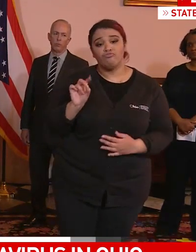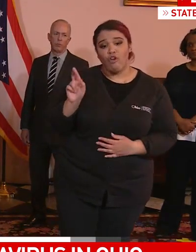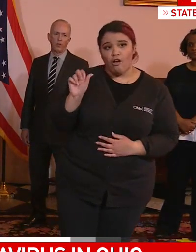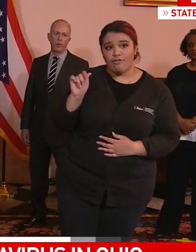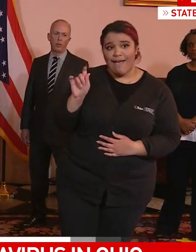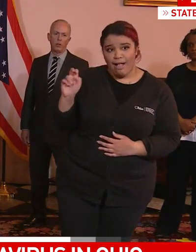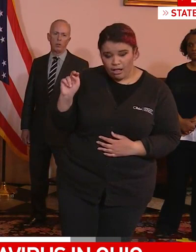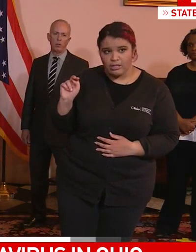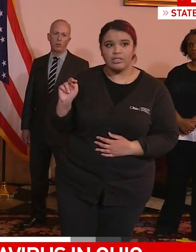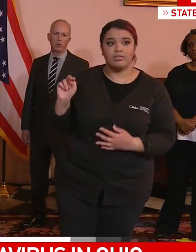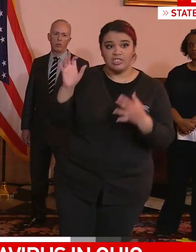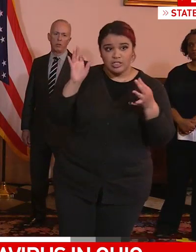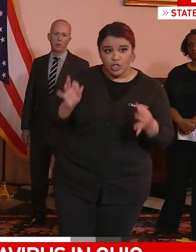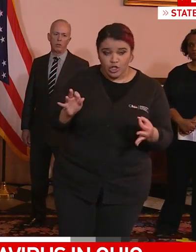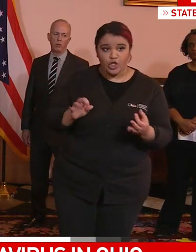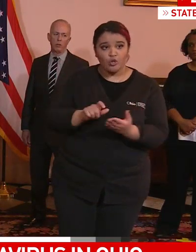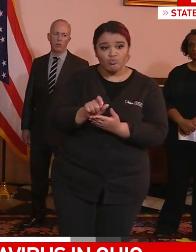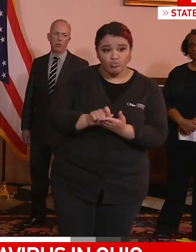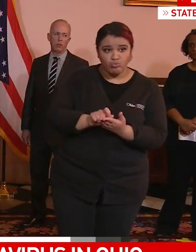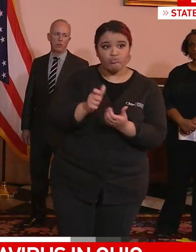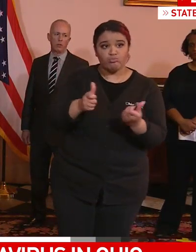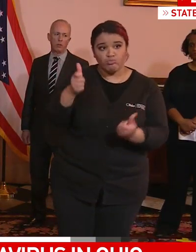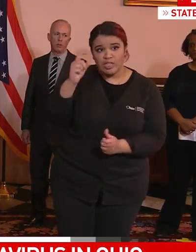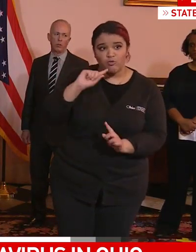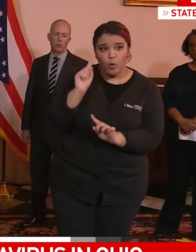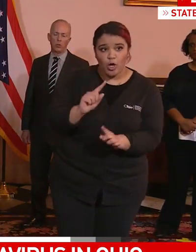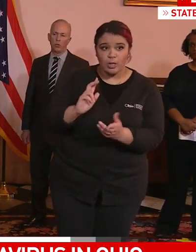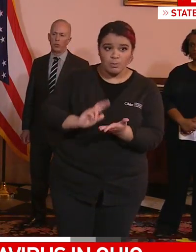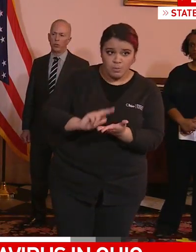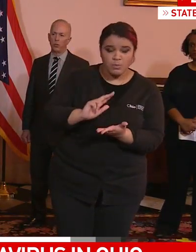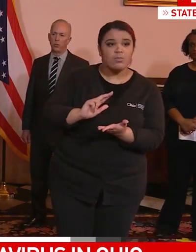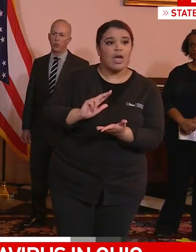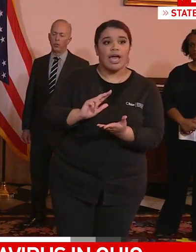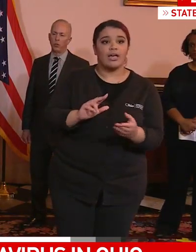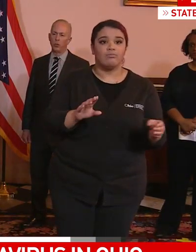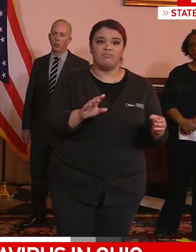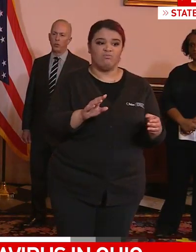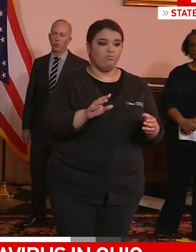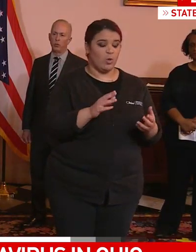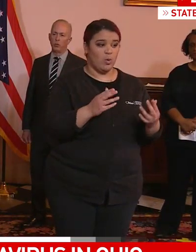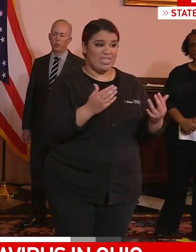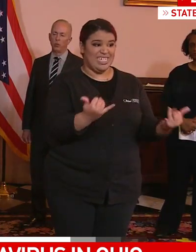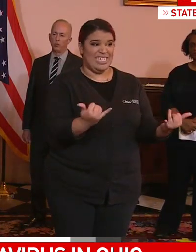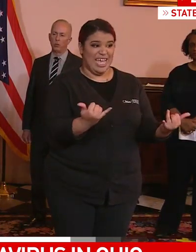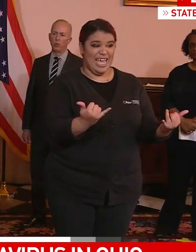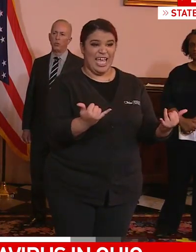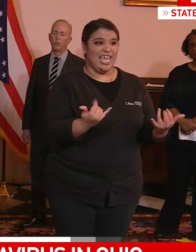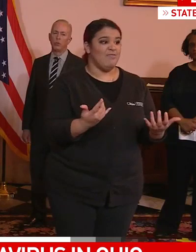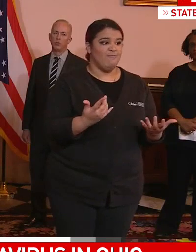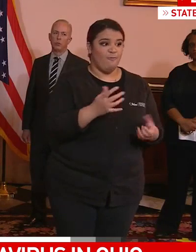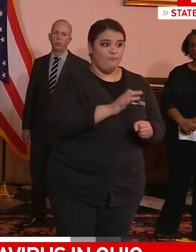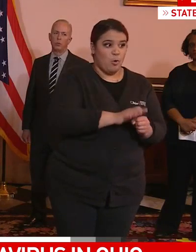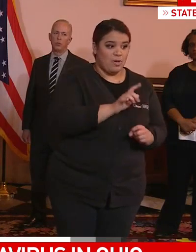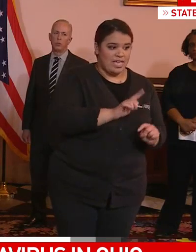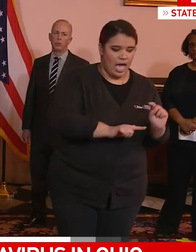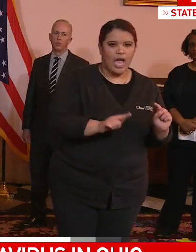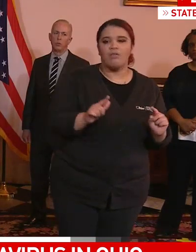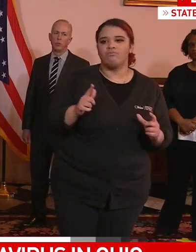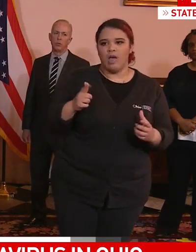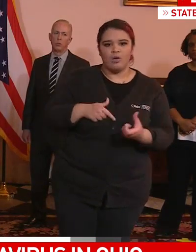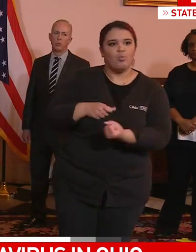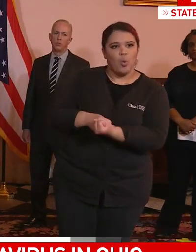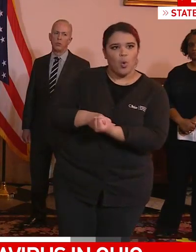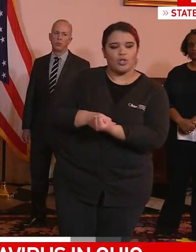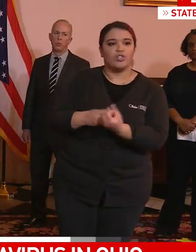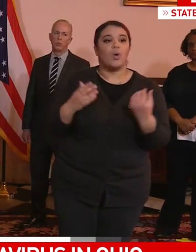the right decision. Now our goal must be to allow people, what we said yesterday, allow people to vote, give them ample